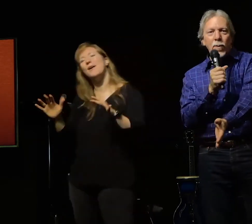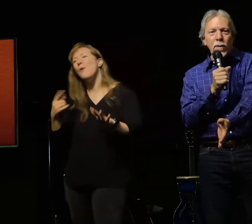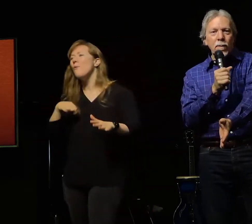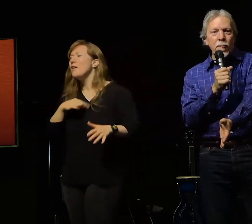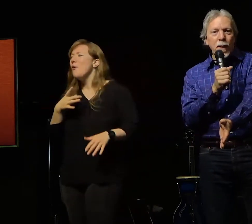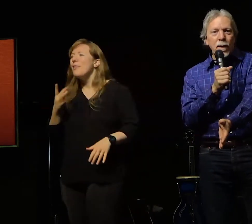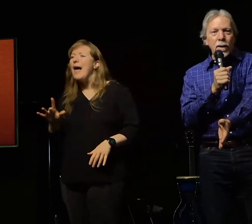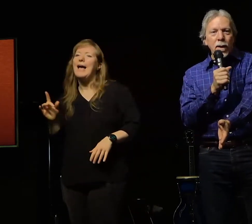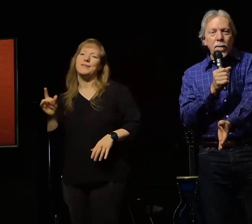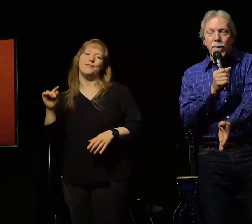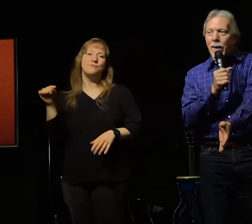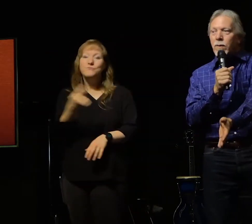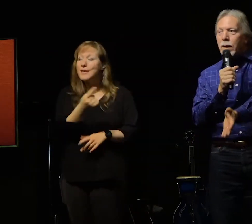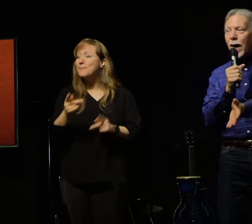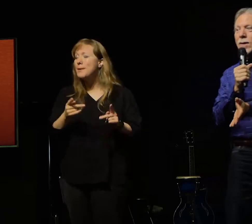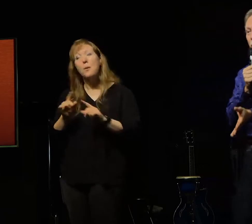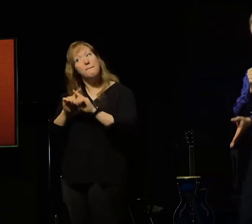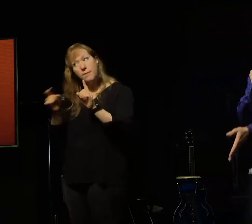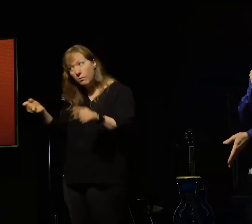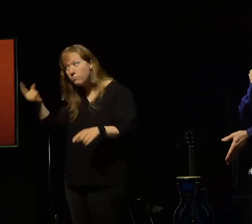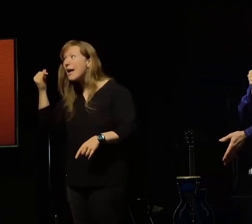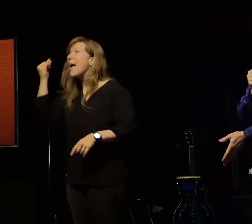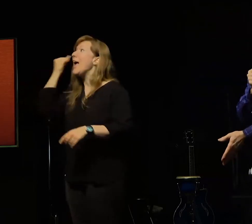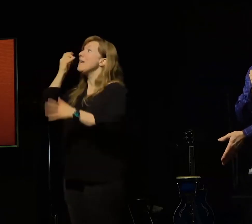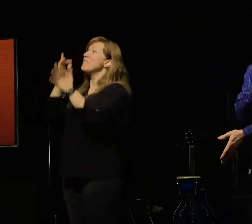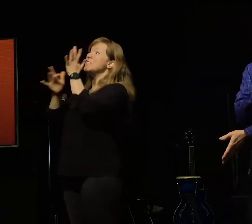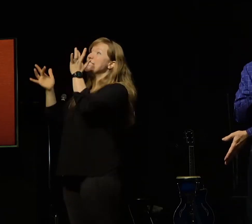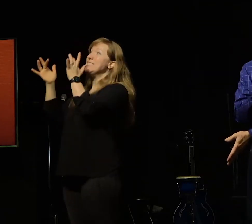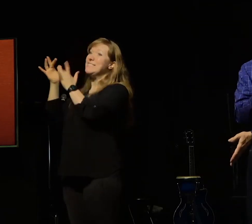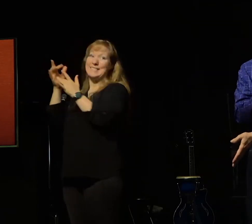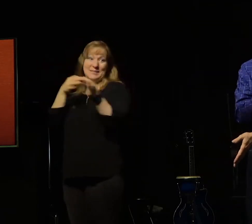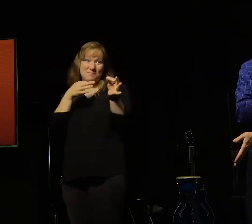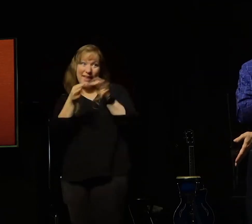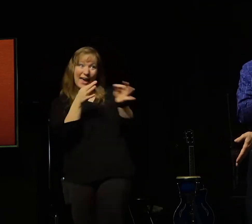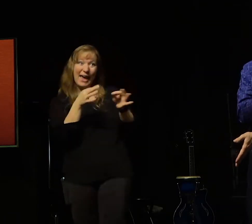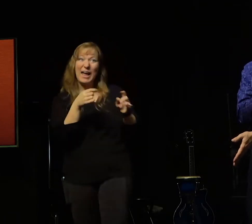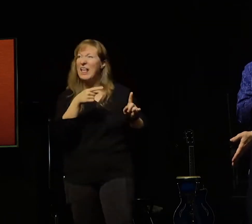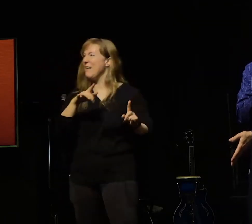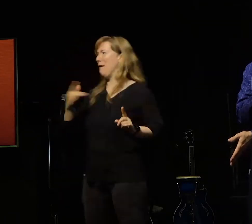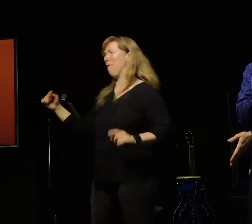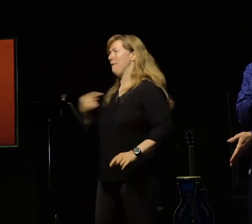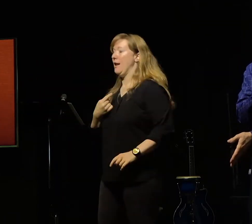people, but if the gospel offends them, then they're going to have to be offended.